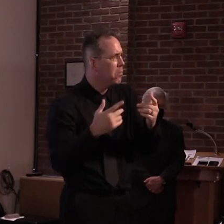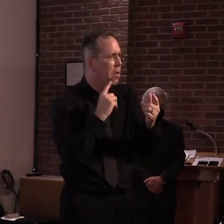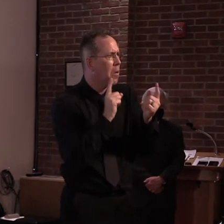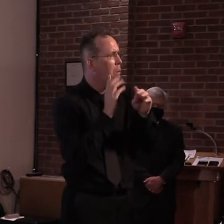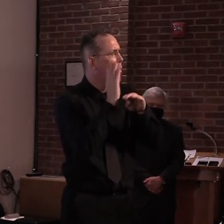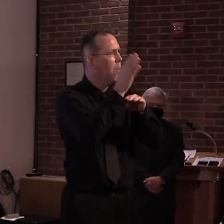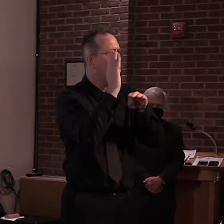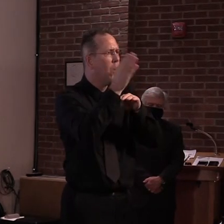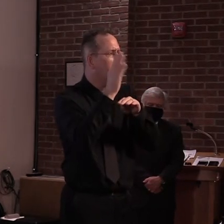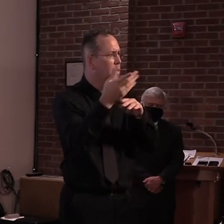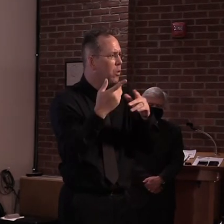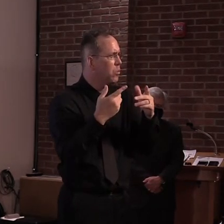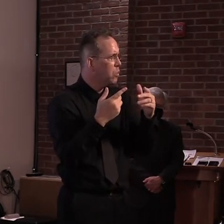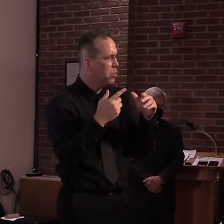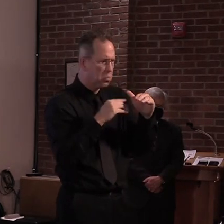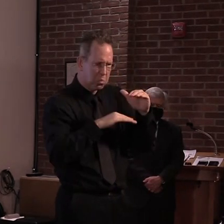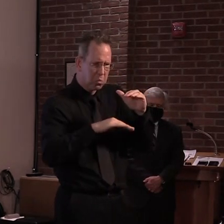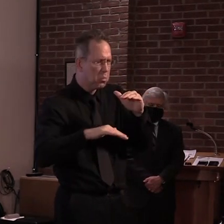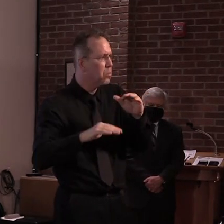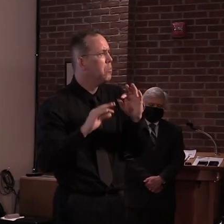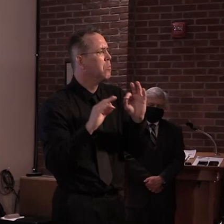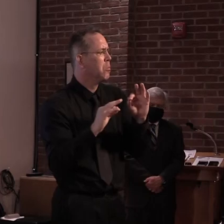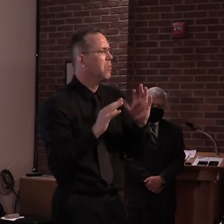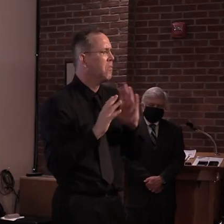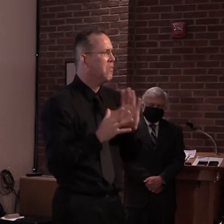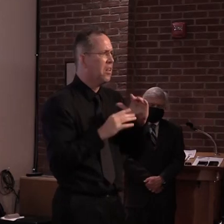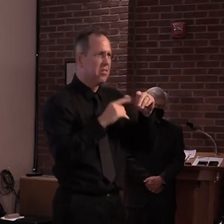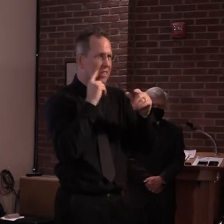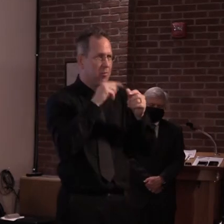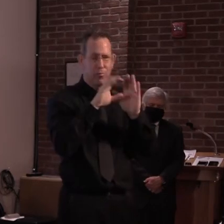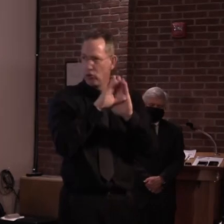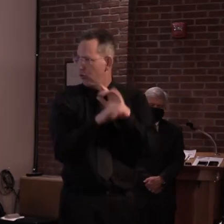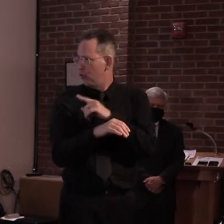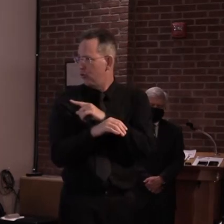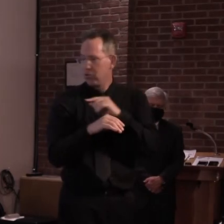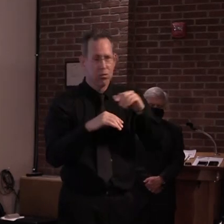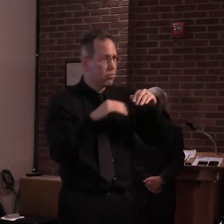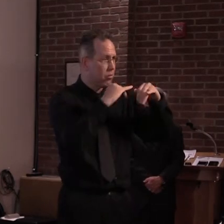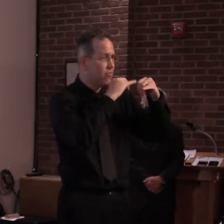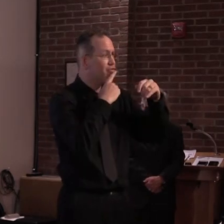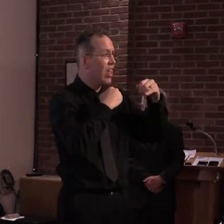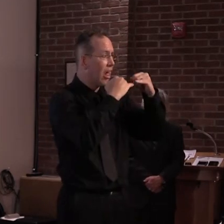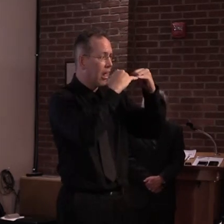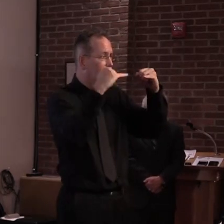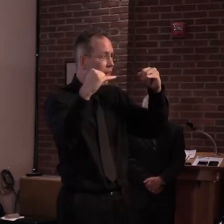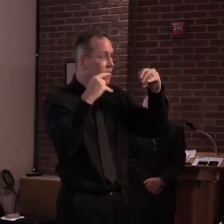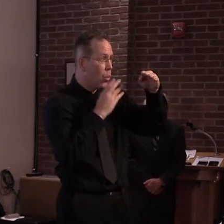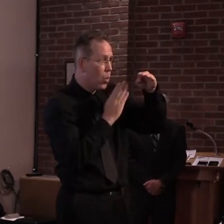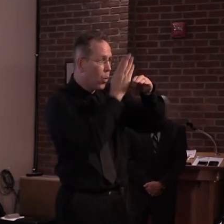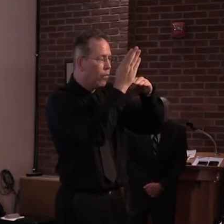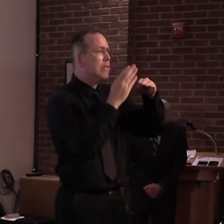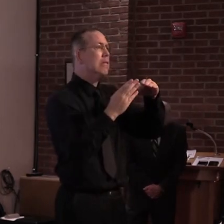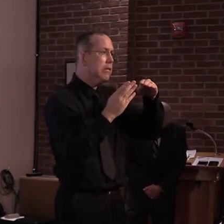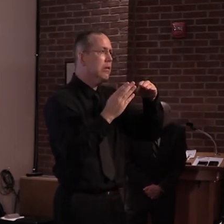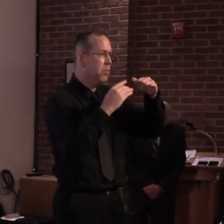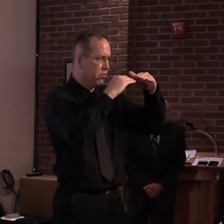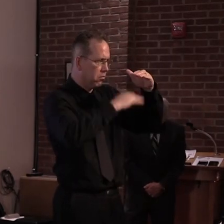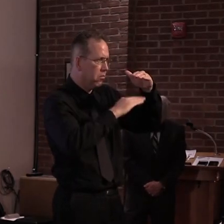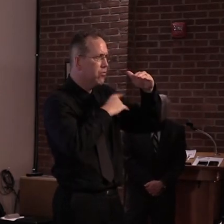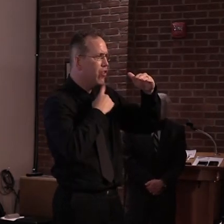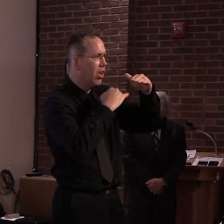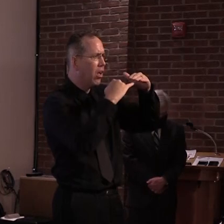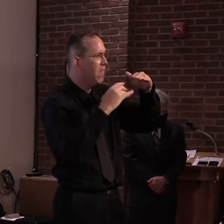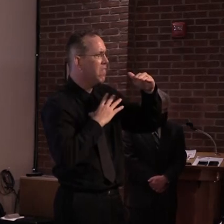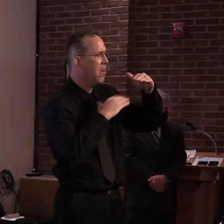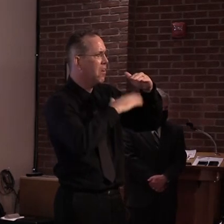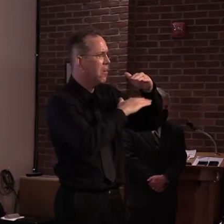low percentage threshold. And again, it's well below our 4% guardrail that we've established for ourselves. And